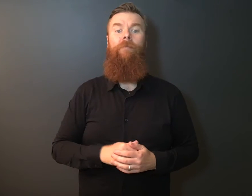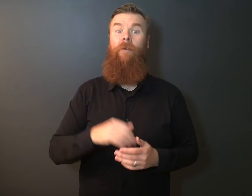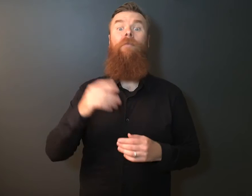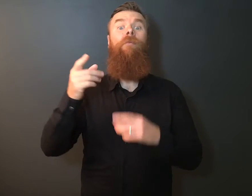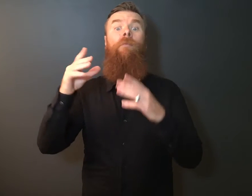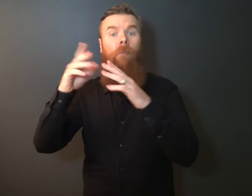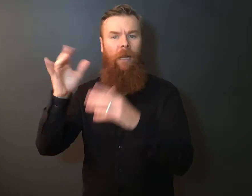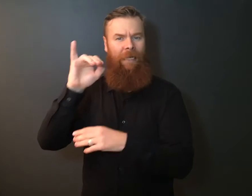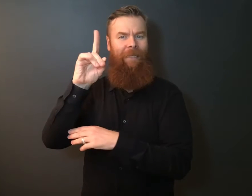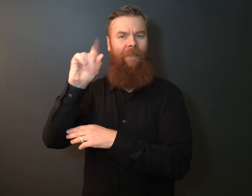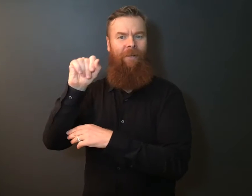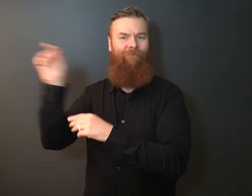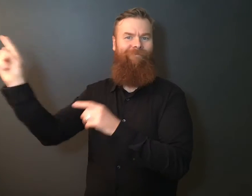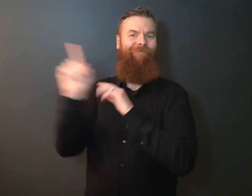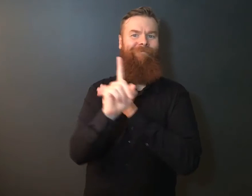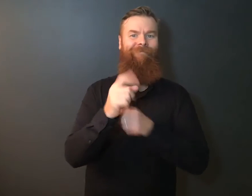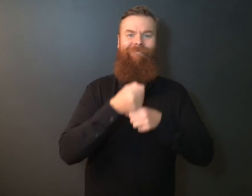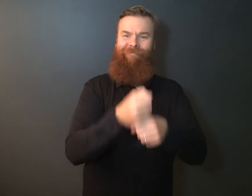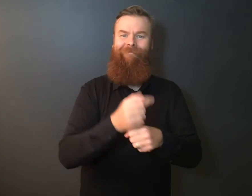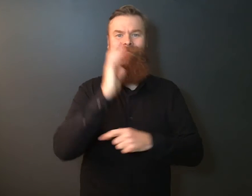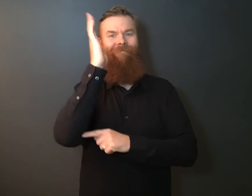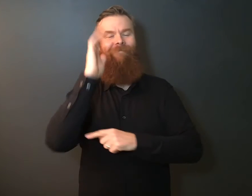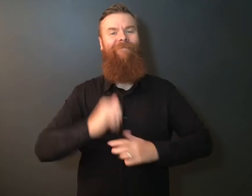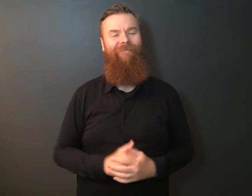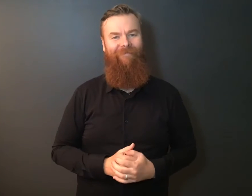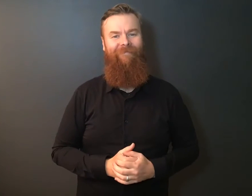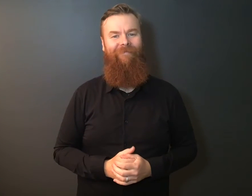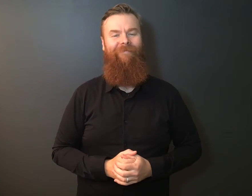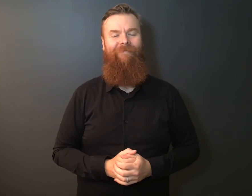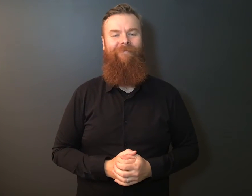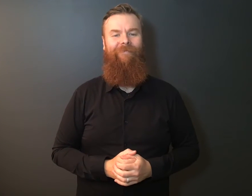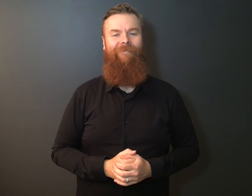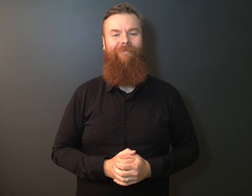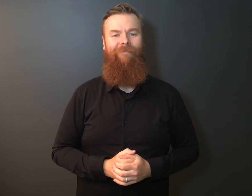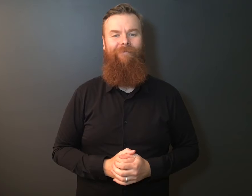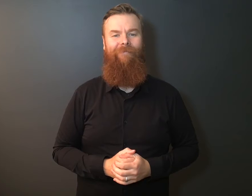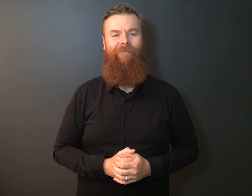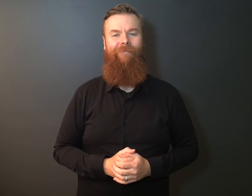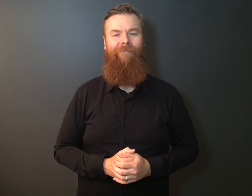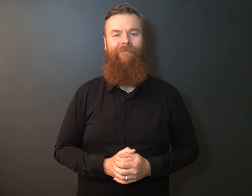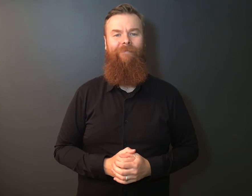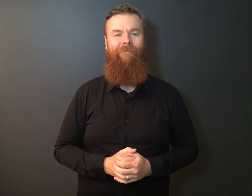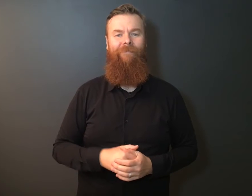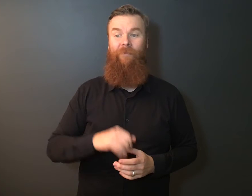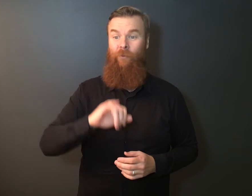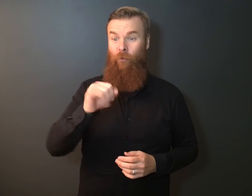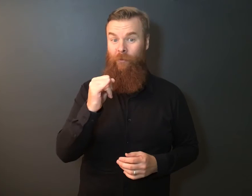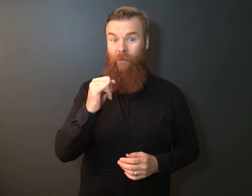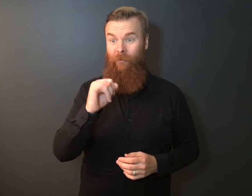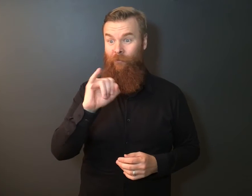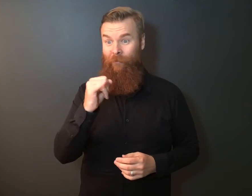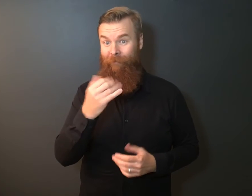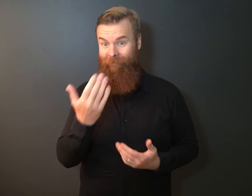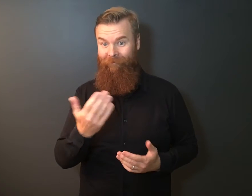director. And he'll be invited. So Jose, you are invited to talk about